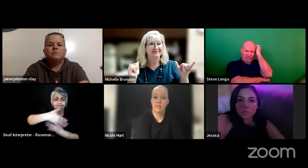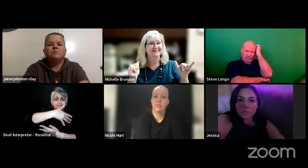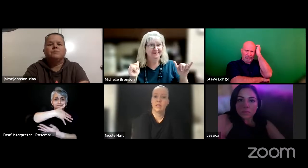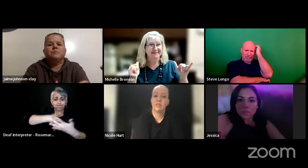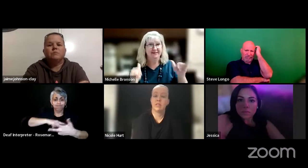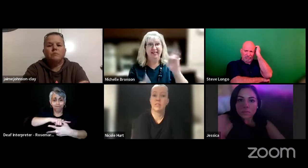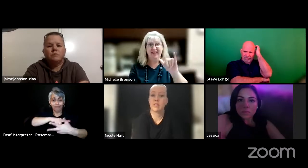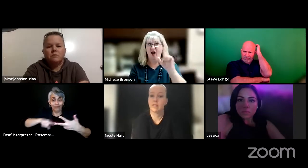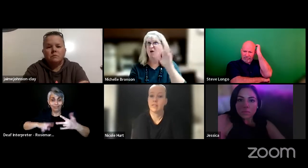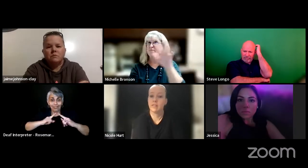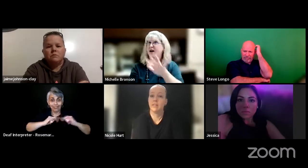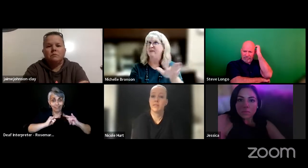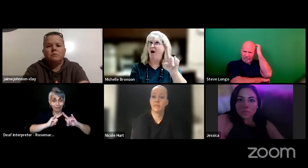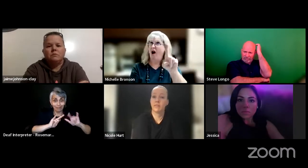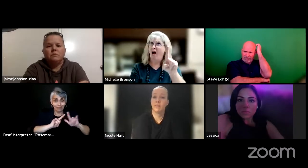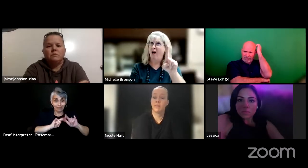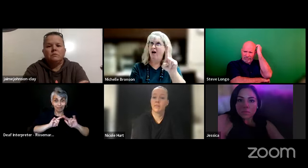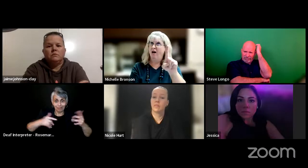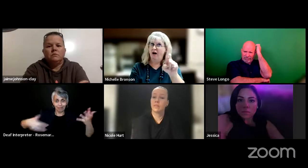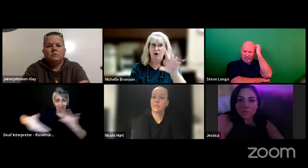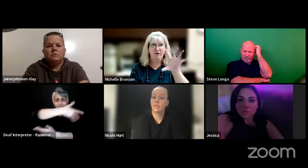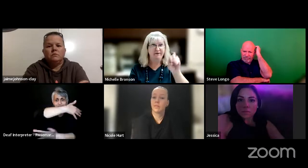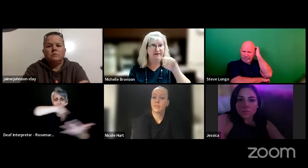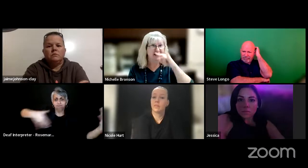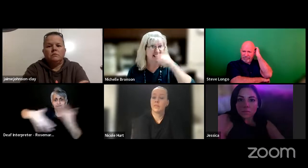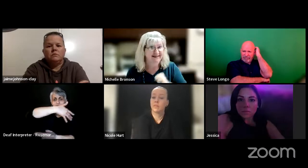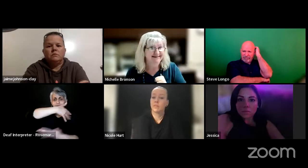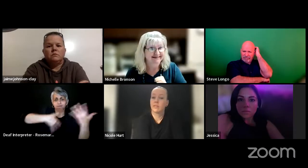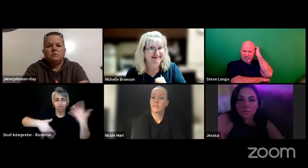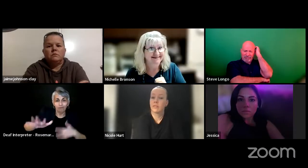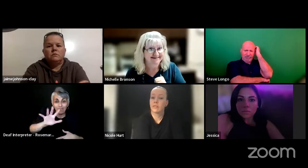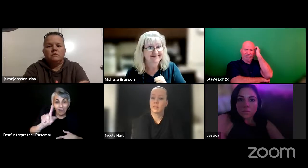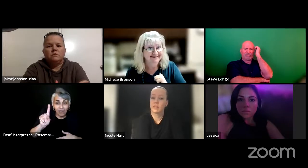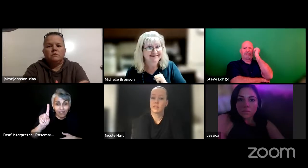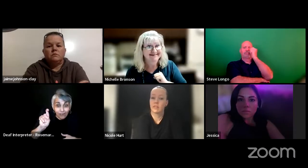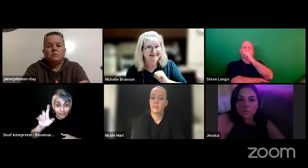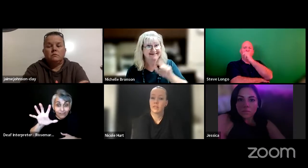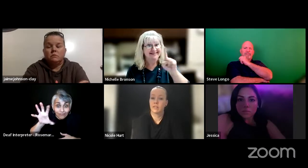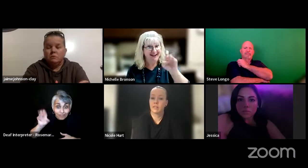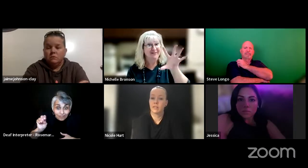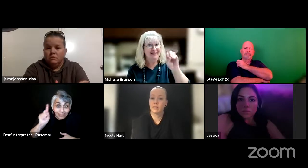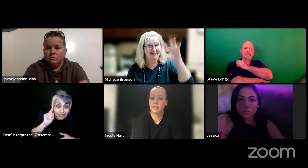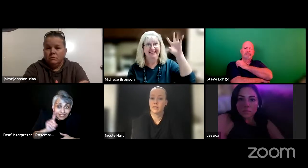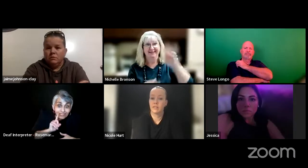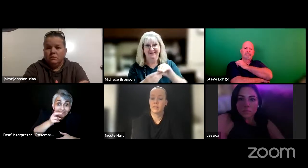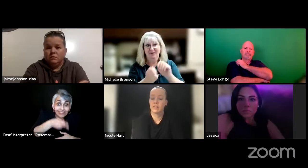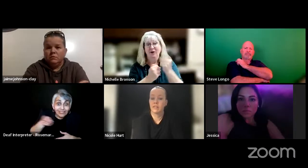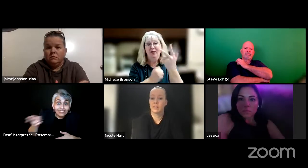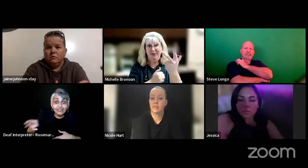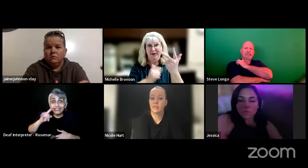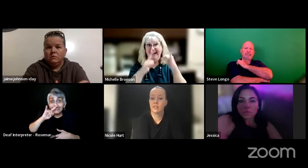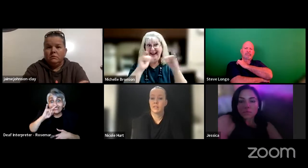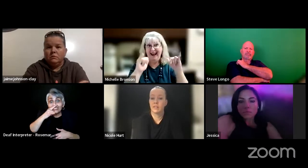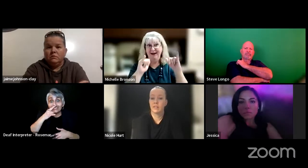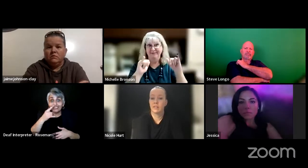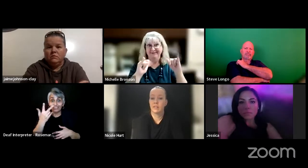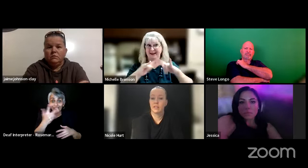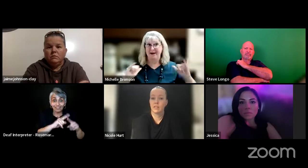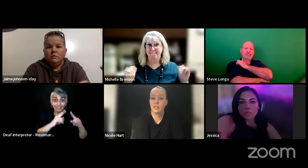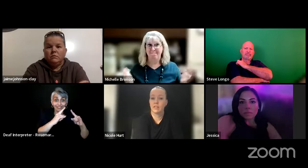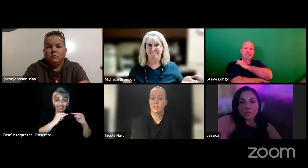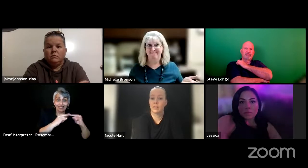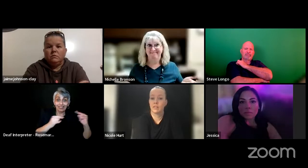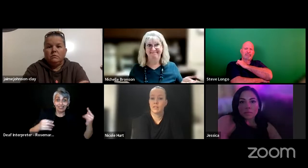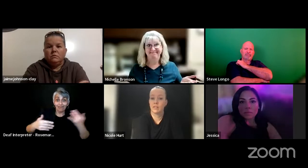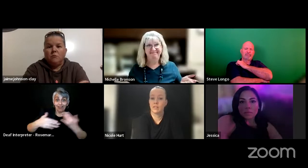way deaf and hard of hearing children can have that time together and interact with each other, because we will have,